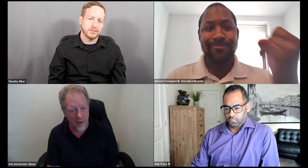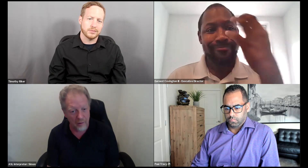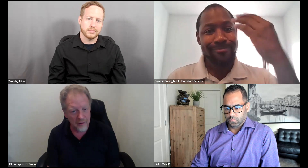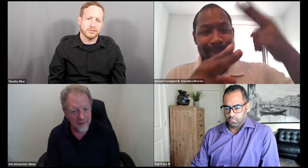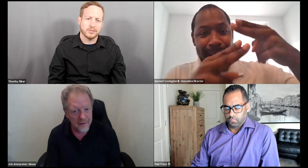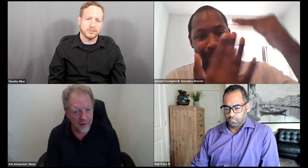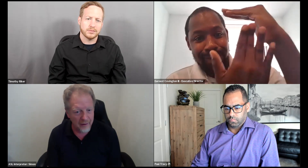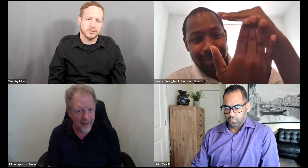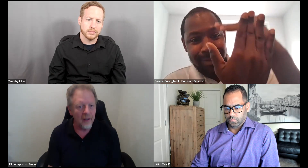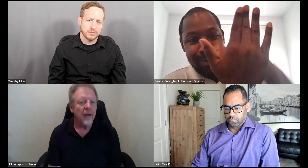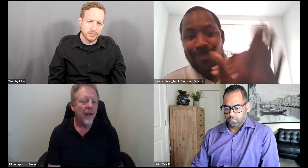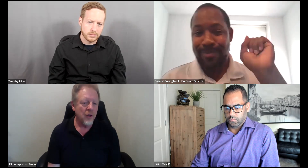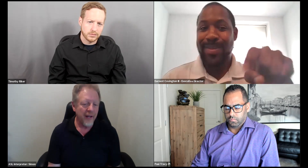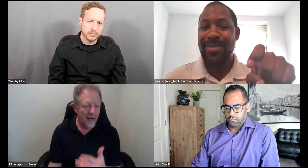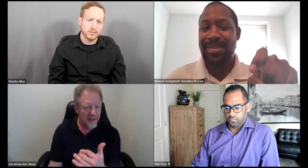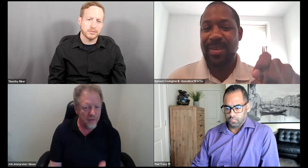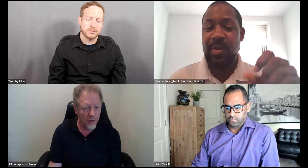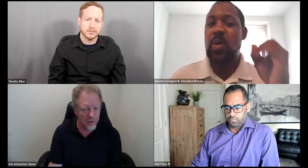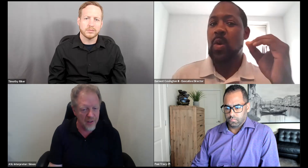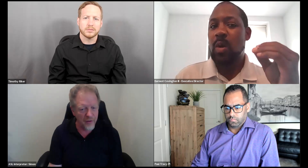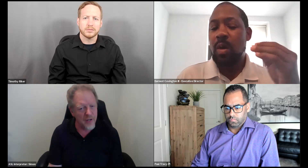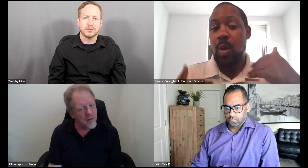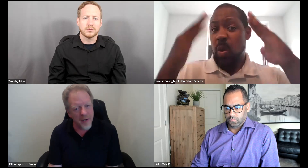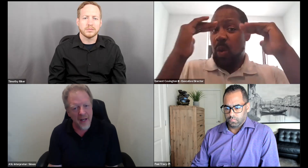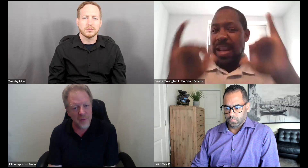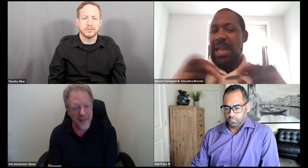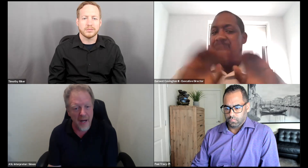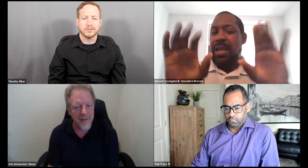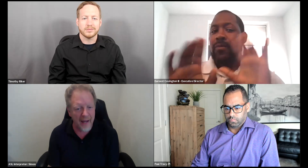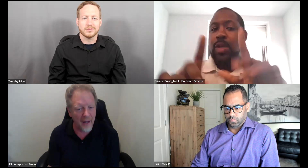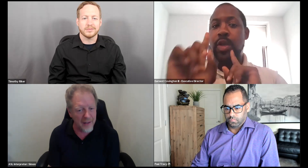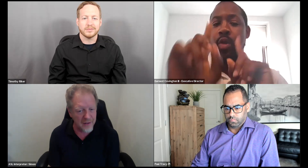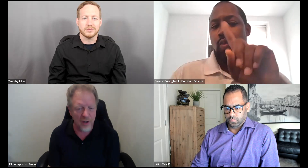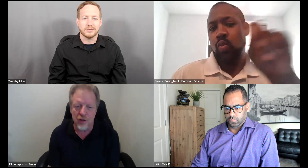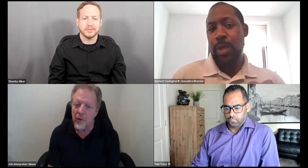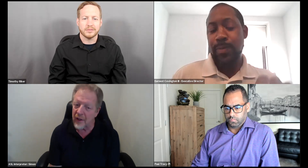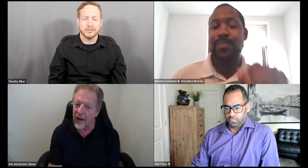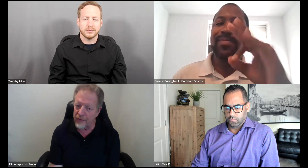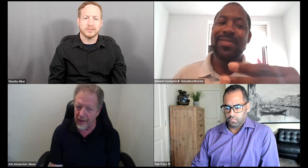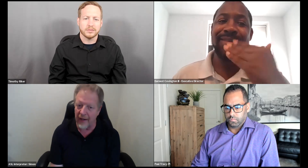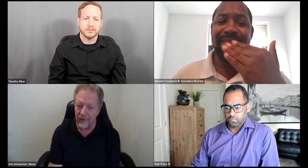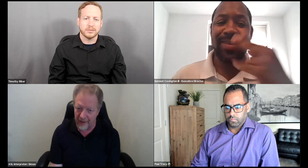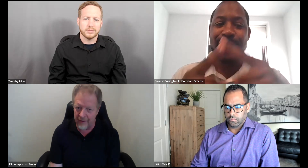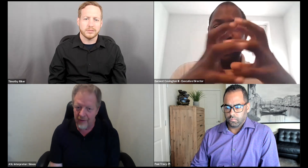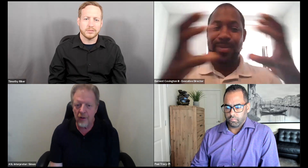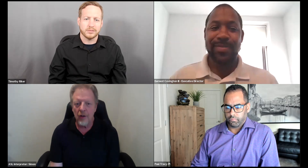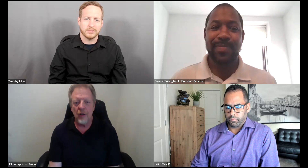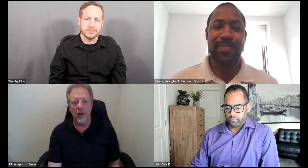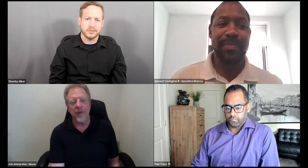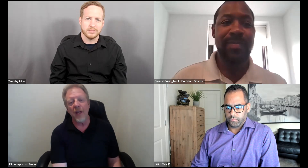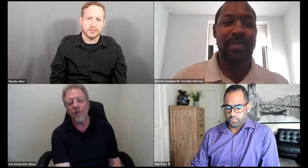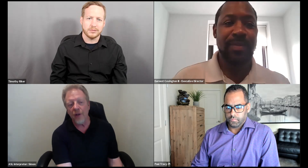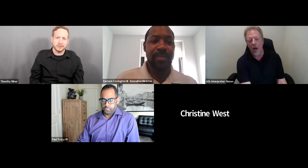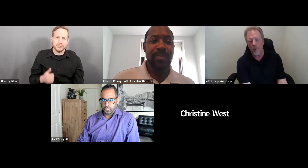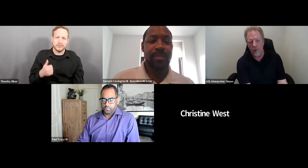licensed as well, okay? And so they got a list of all those individuals. Everybody has to be named and licensed. So I just want to clarify that, okay? All